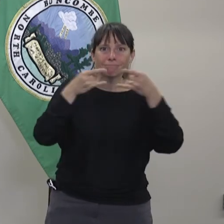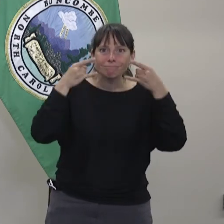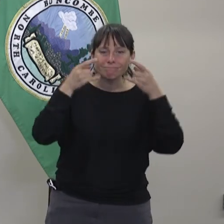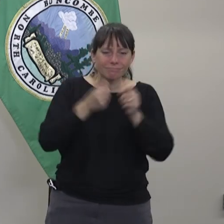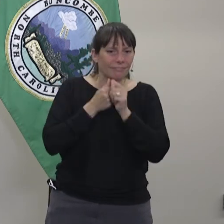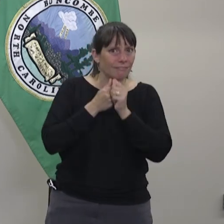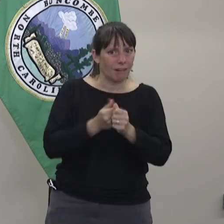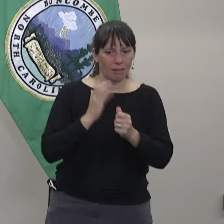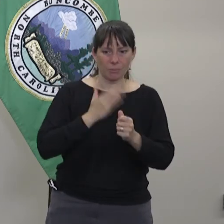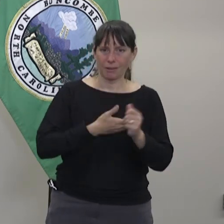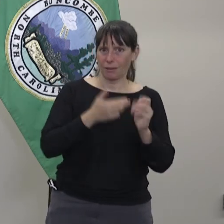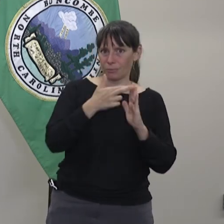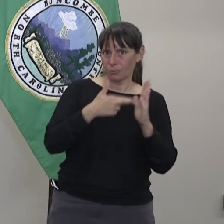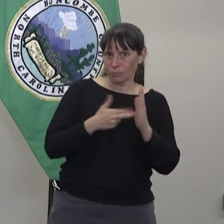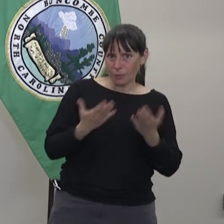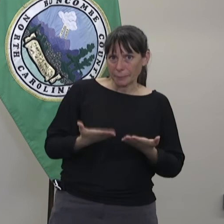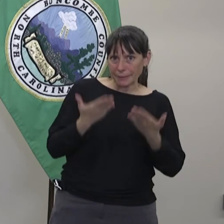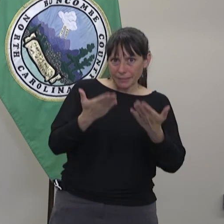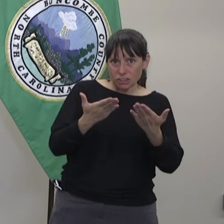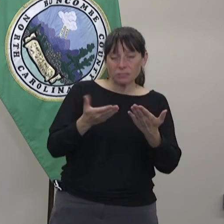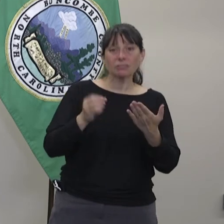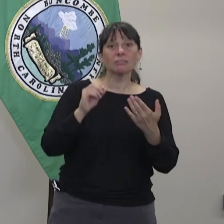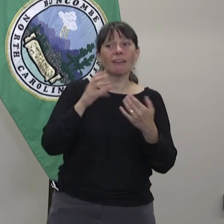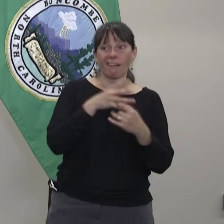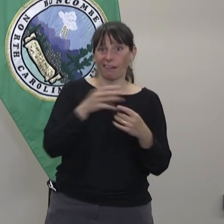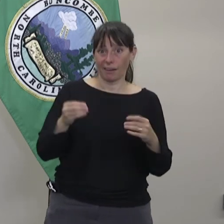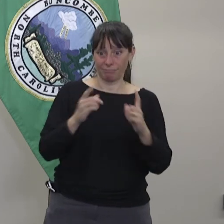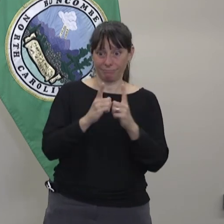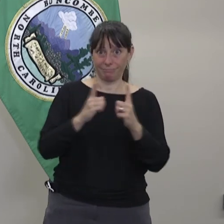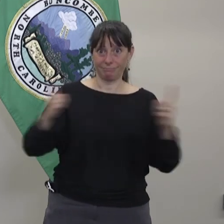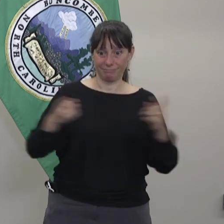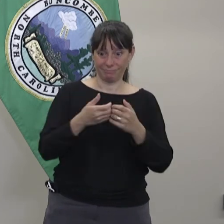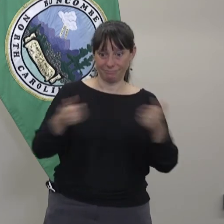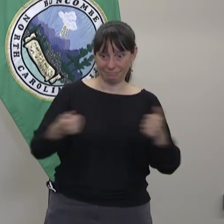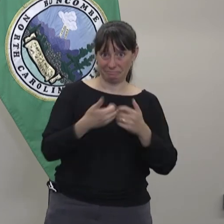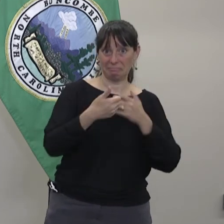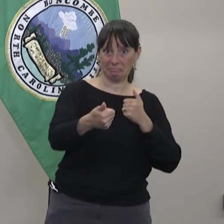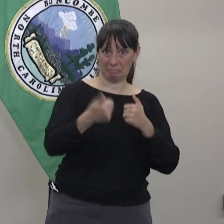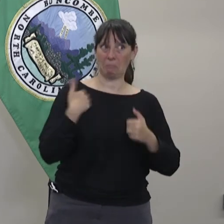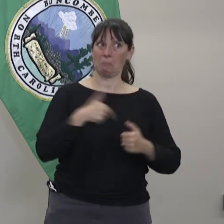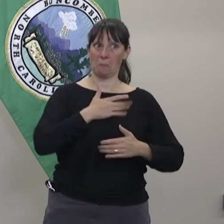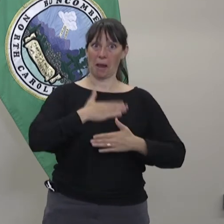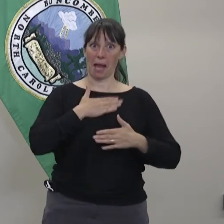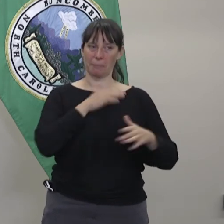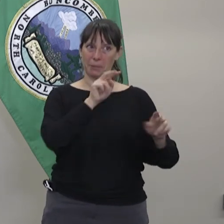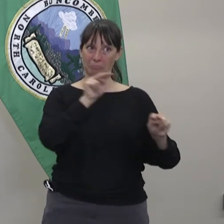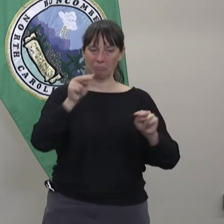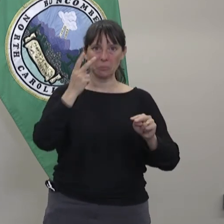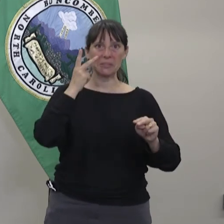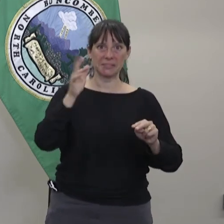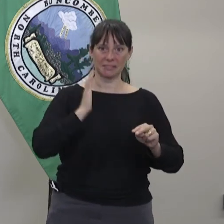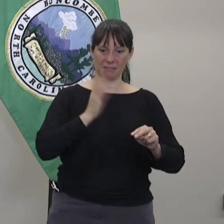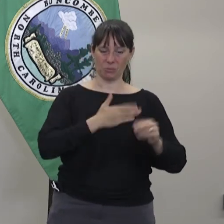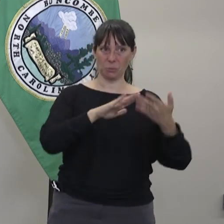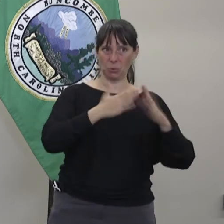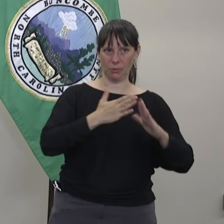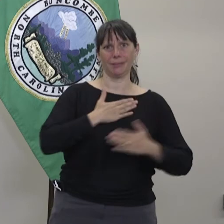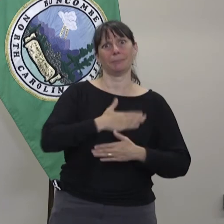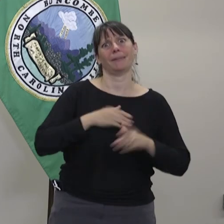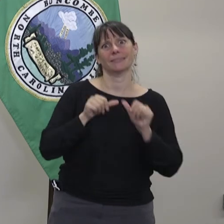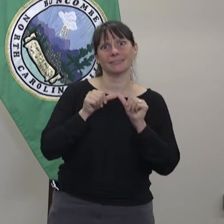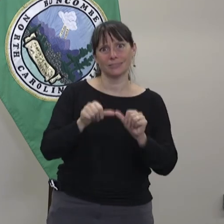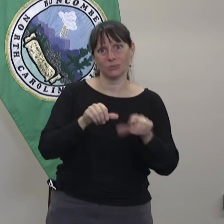Please continue to do this important work. If you have questions or concerns about face coverings or the governor's most recent